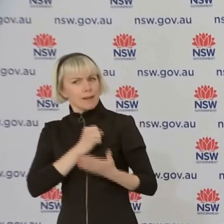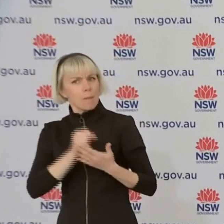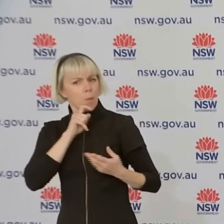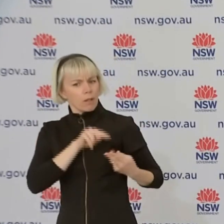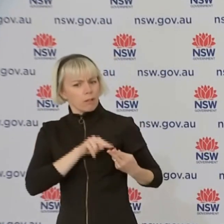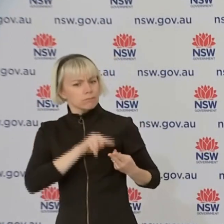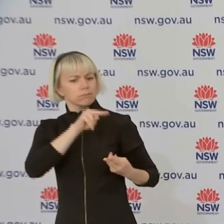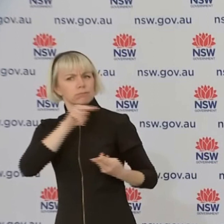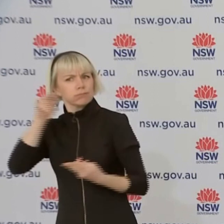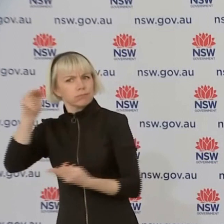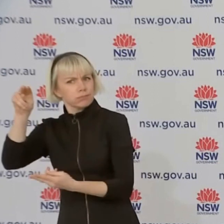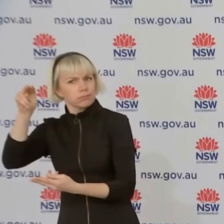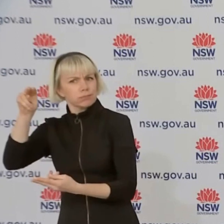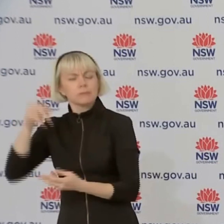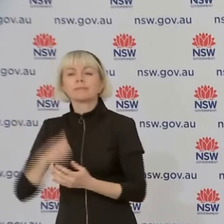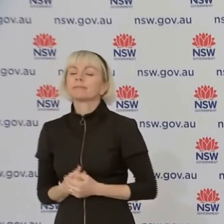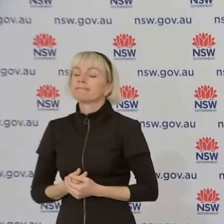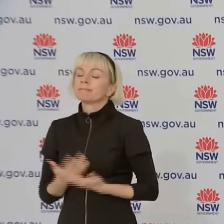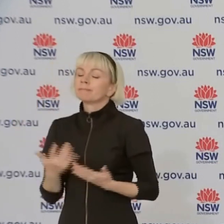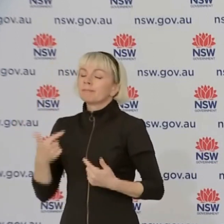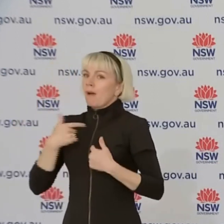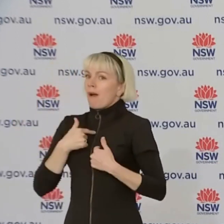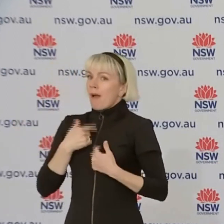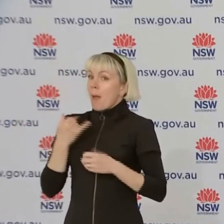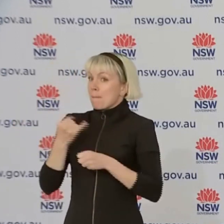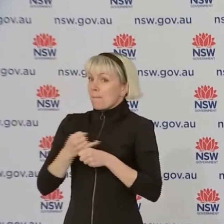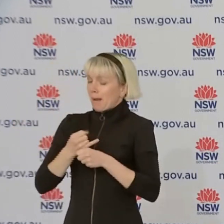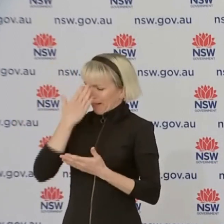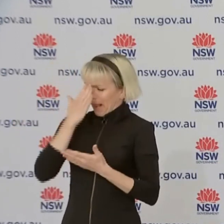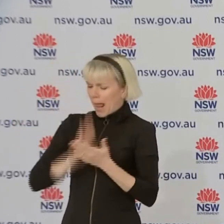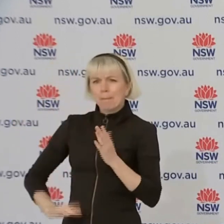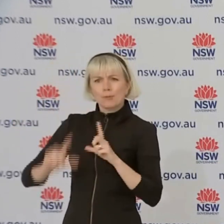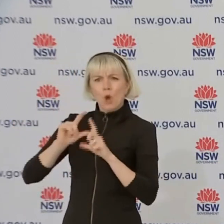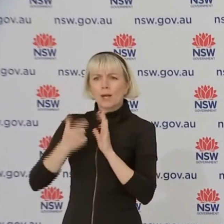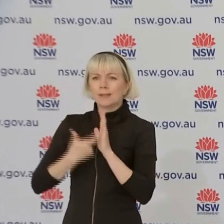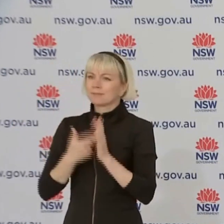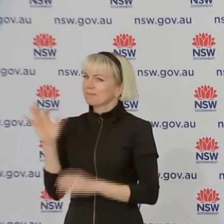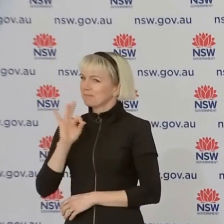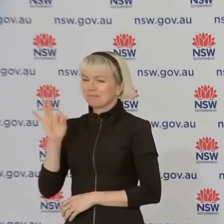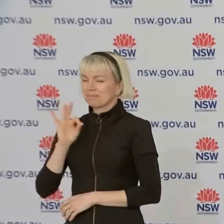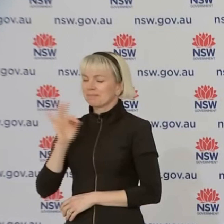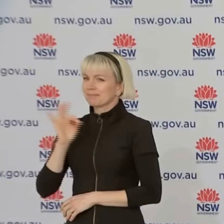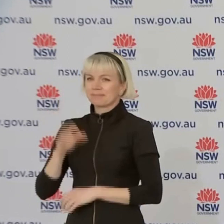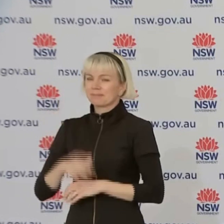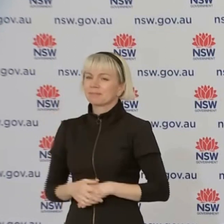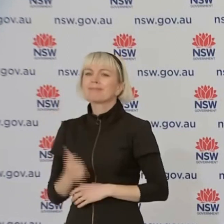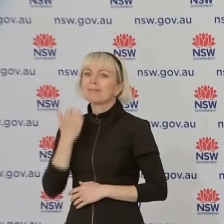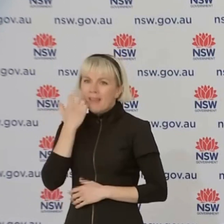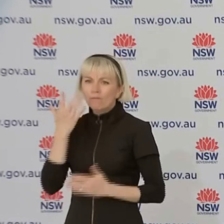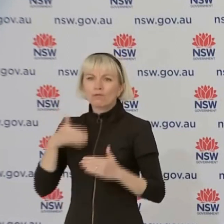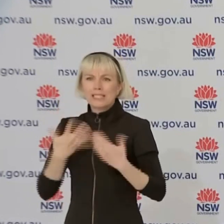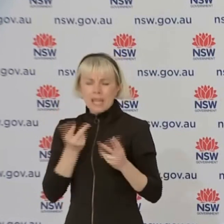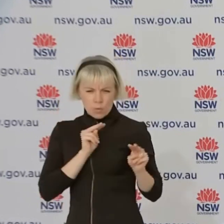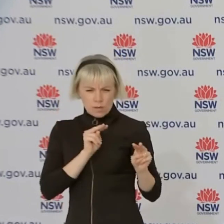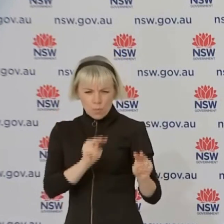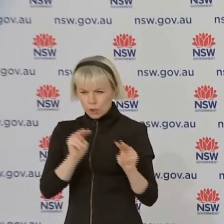I just say, I'm not a medical expert, that is my humble guess, given every day we follow the number of people infectious in the community and the way in which the